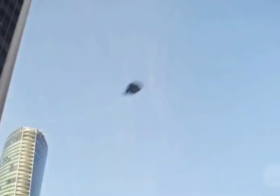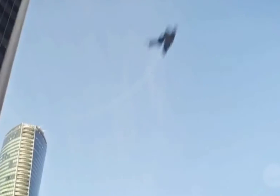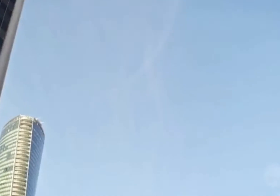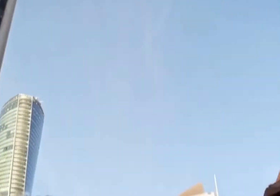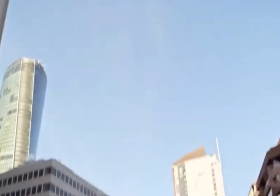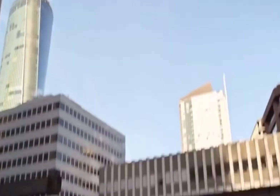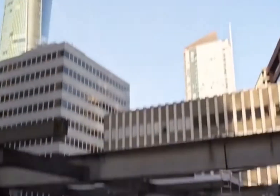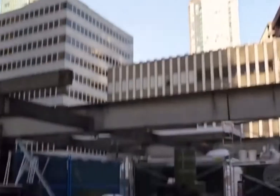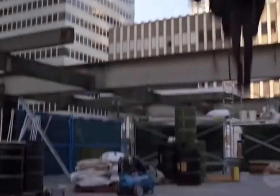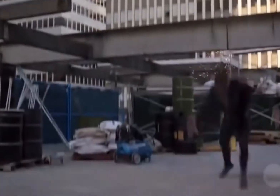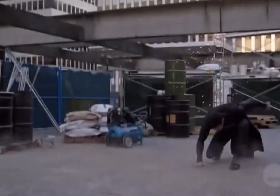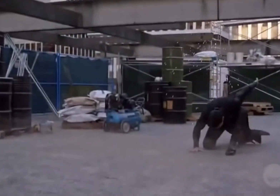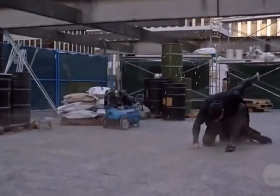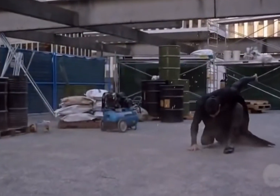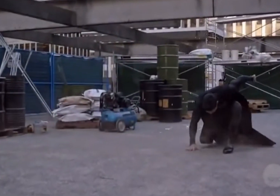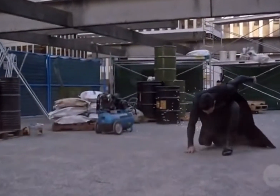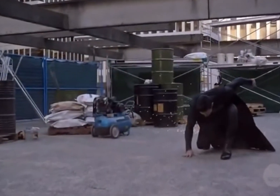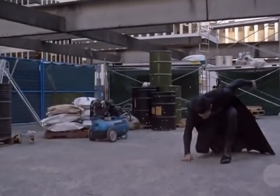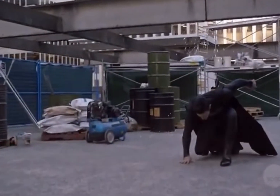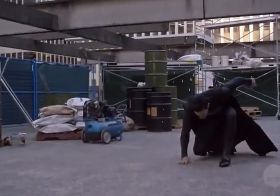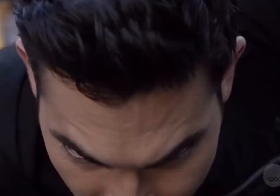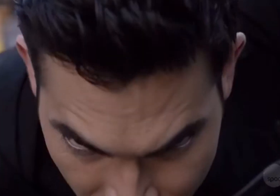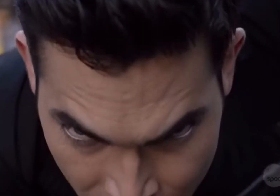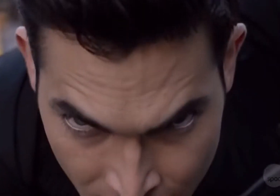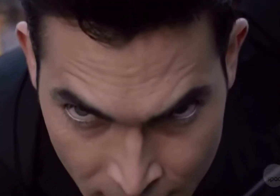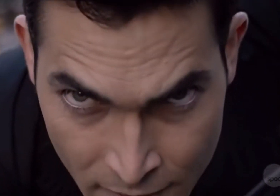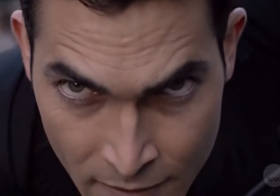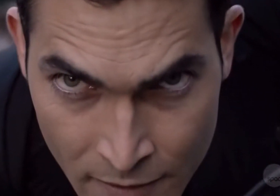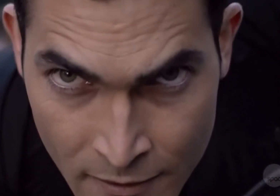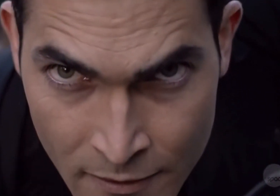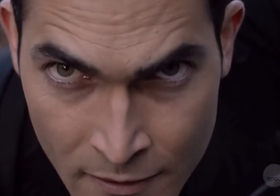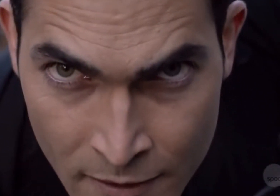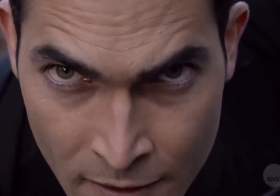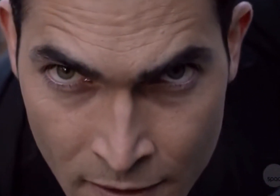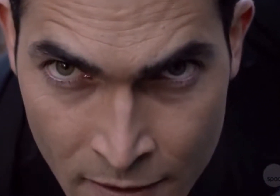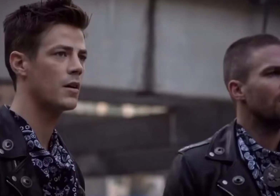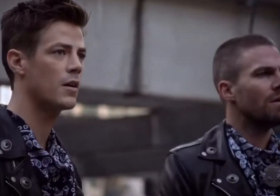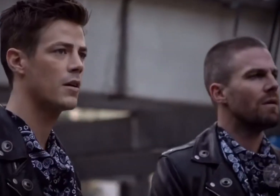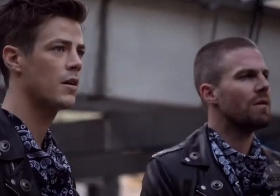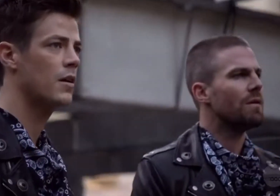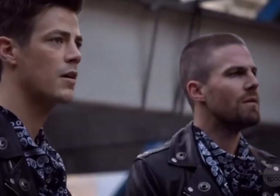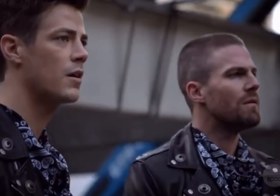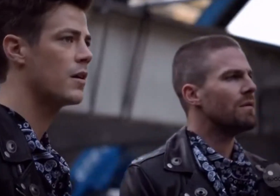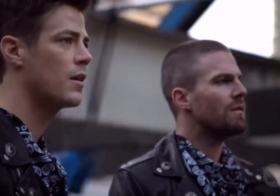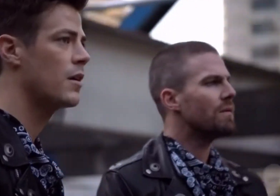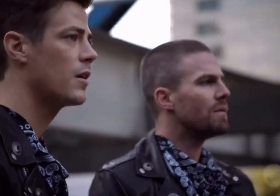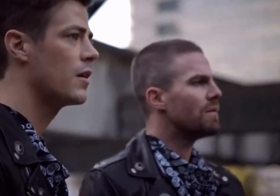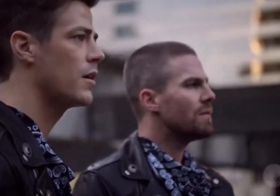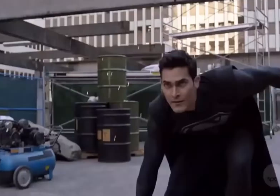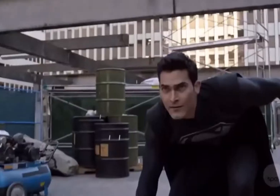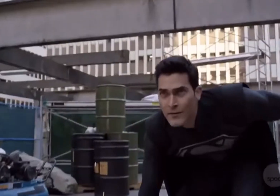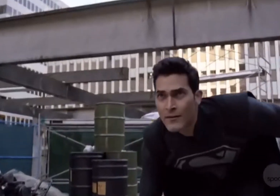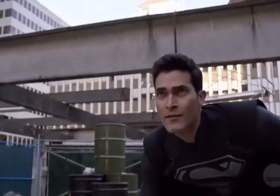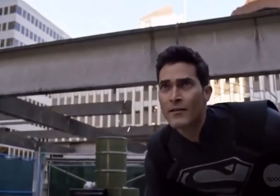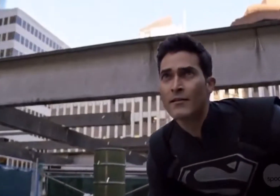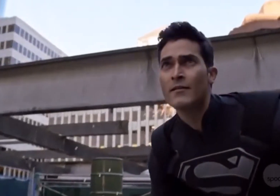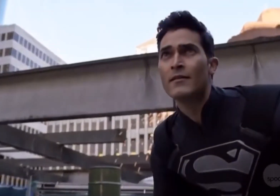Superman, which, hey, I thought it was a very good idea. If you're gonna make yourself the hero, why not make yourself